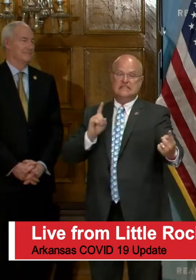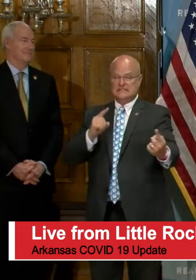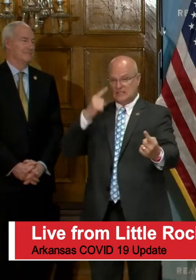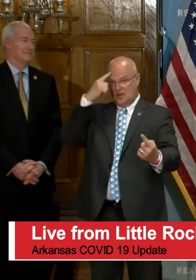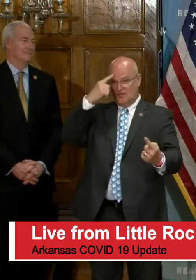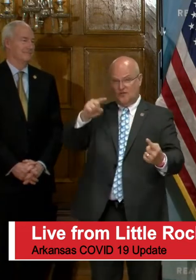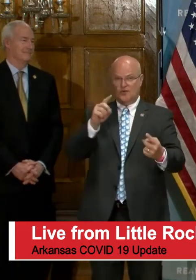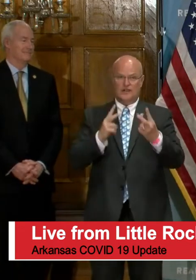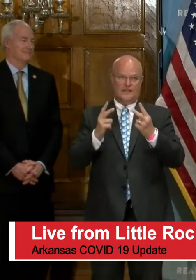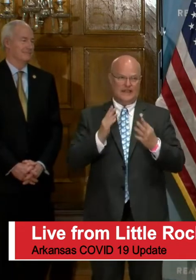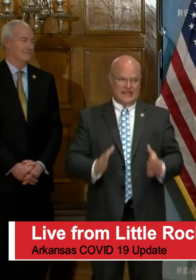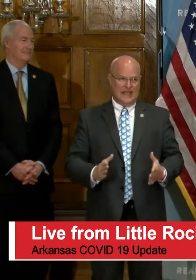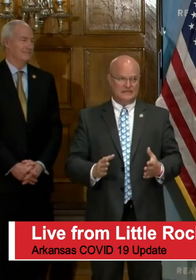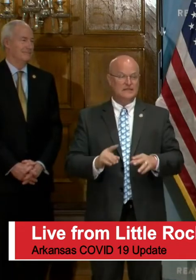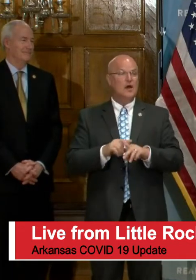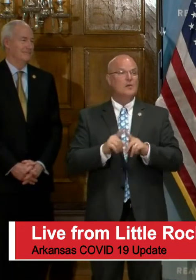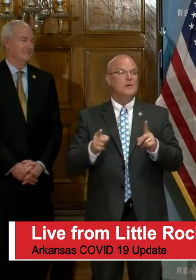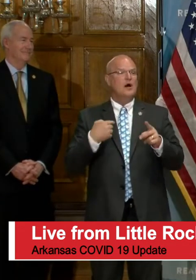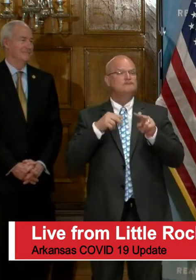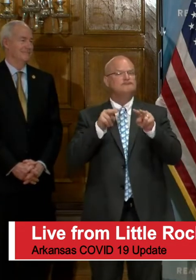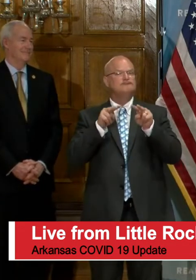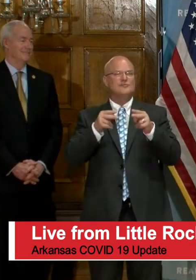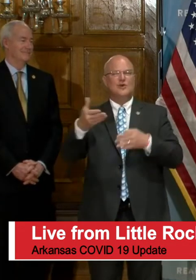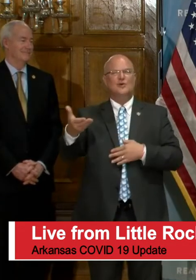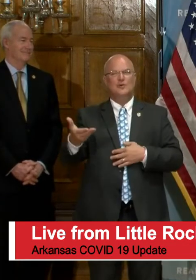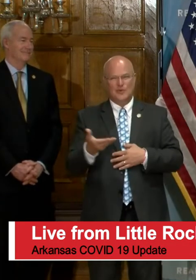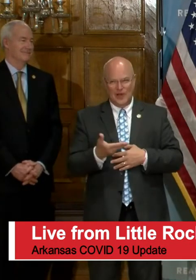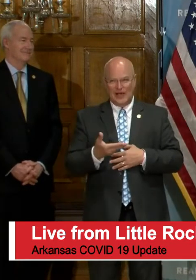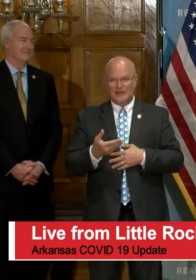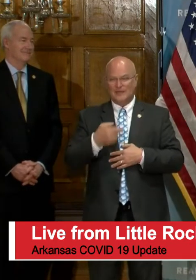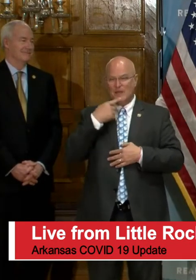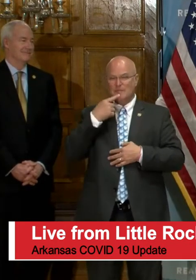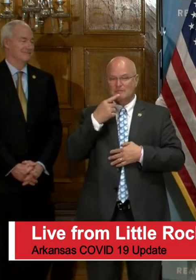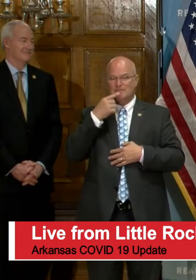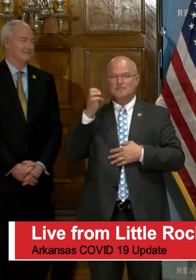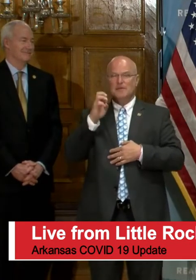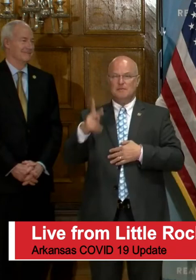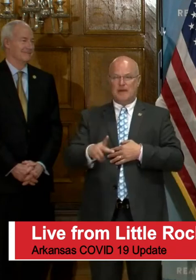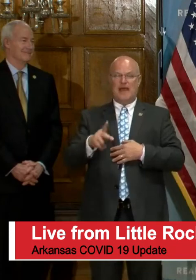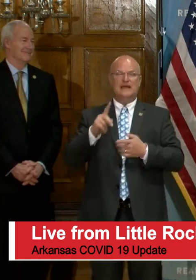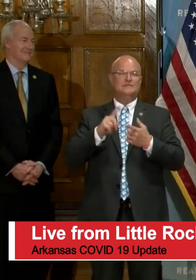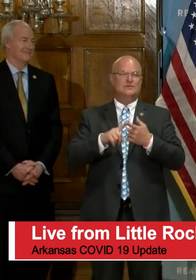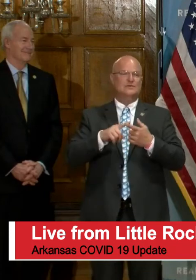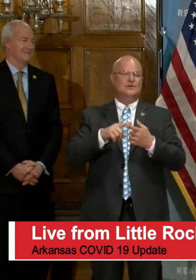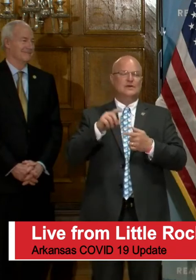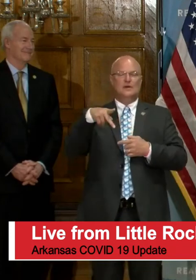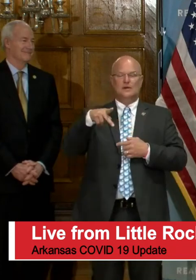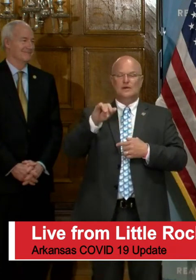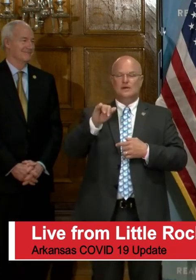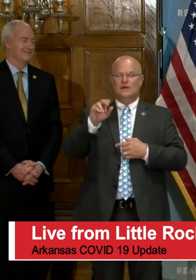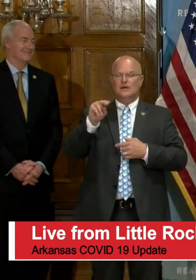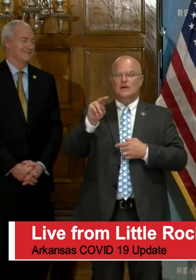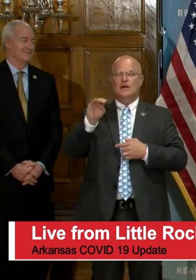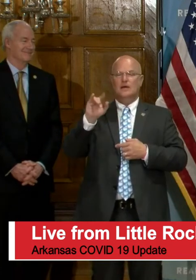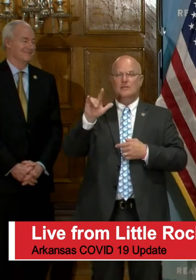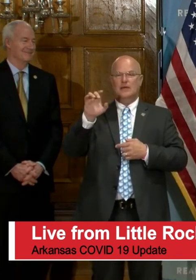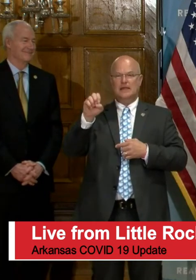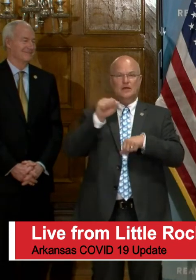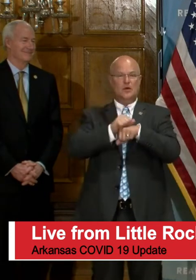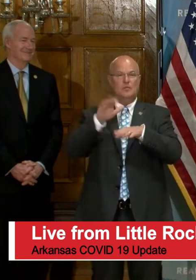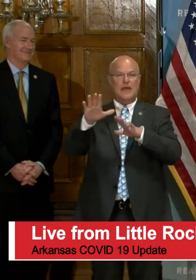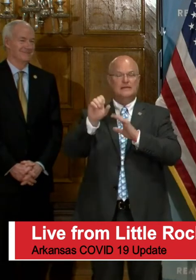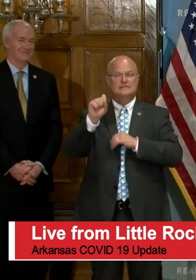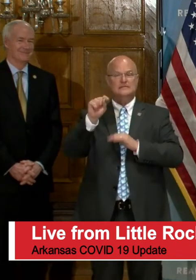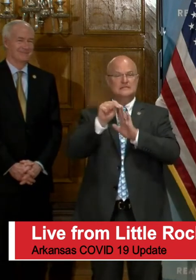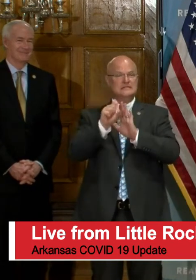our guests. But we do look forward to welcoming the public back to Pinnacle Mountain State Park. Also, the Ozark